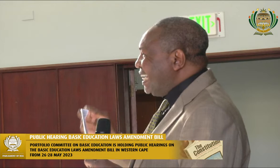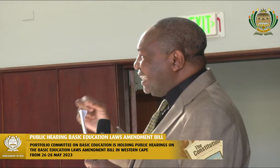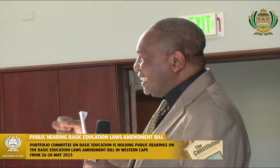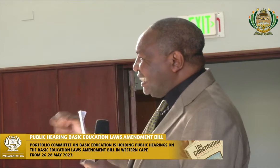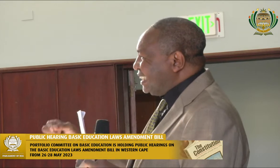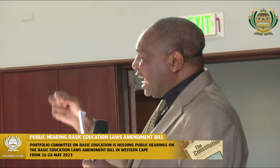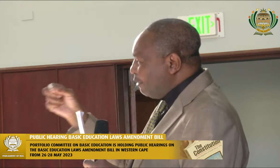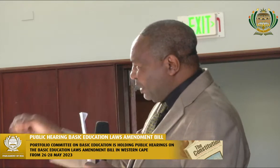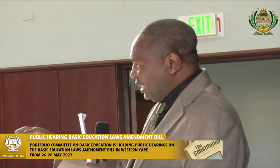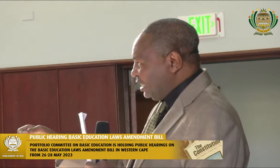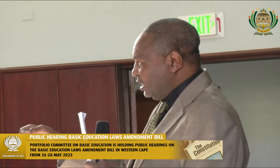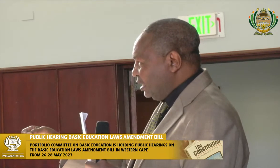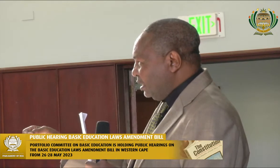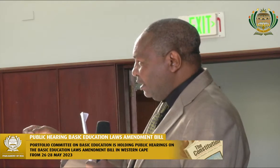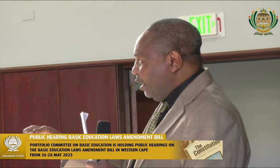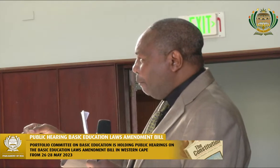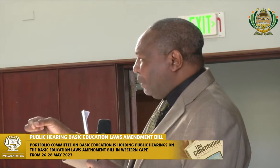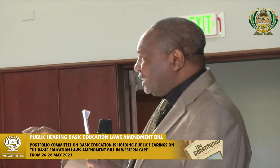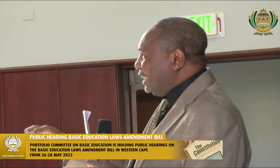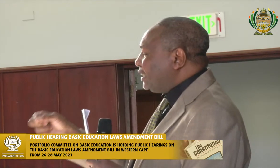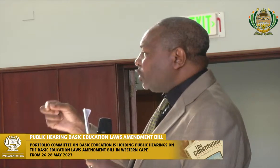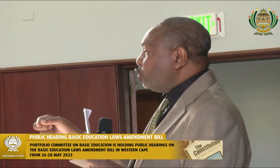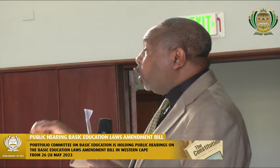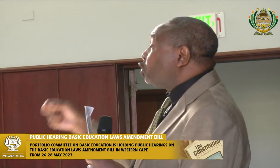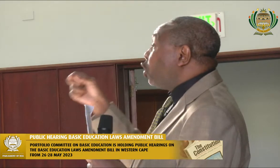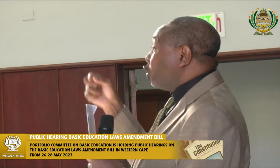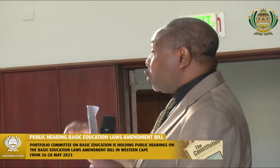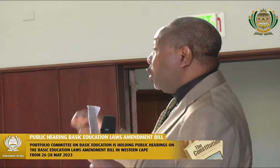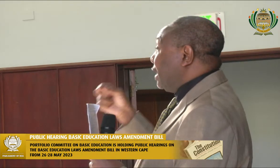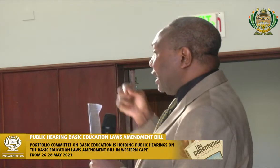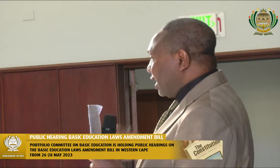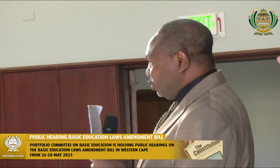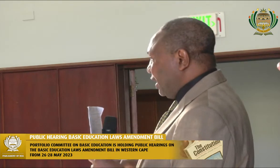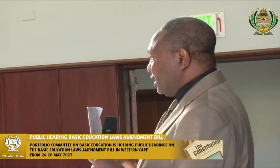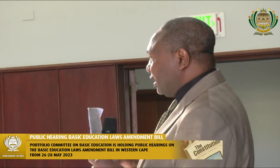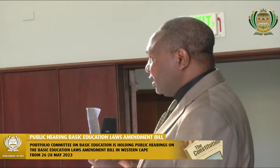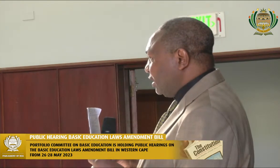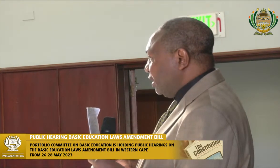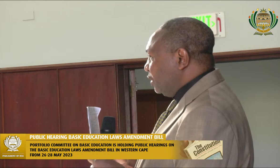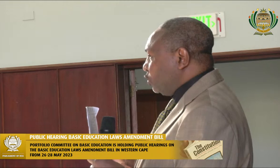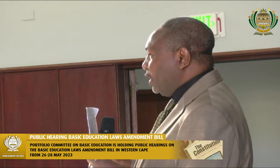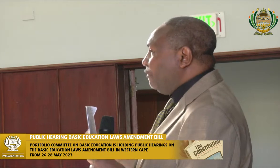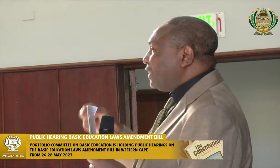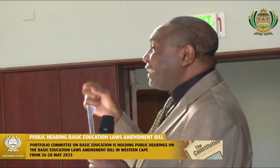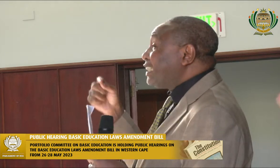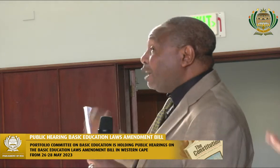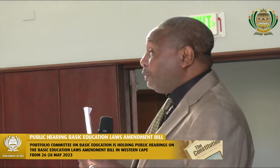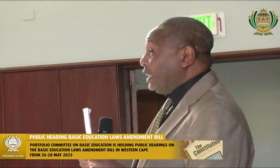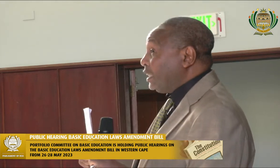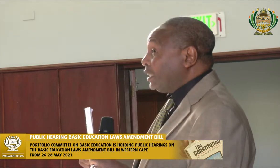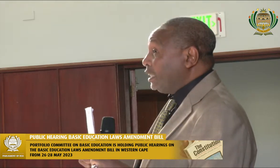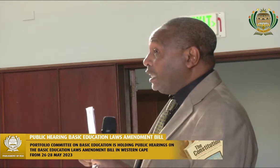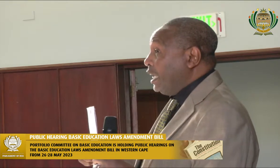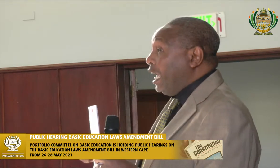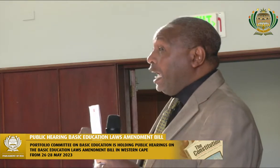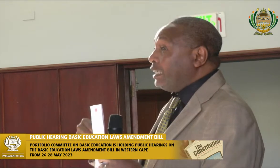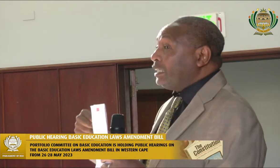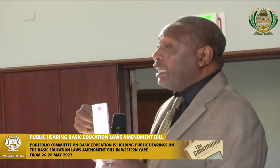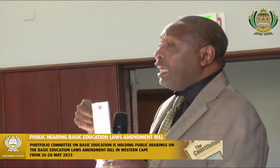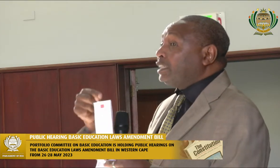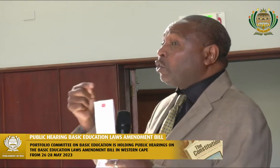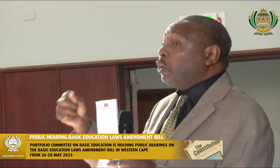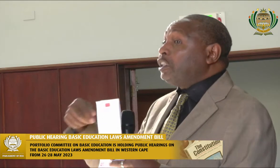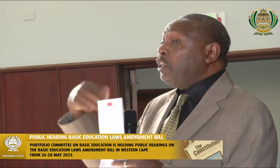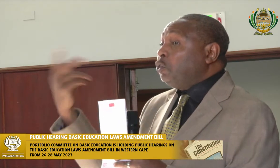that it is happening, but it is not controlled and regulated. So if it is happening